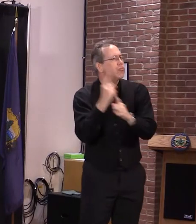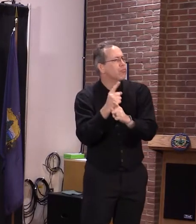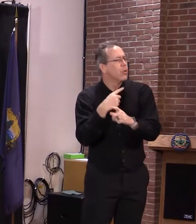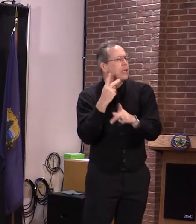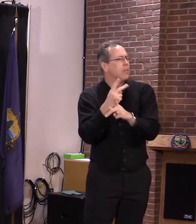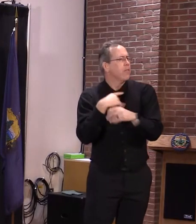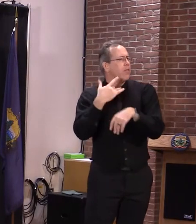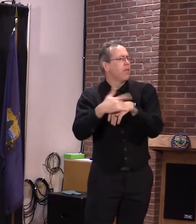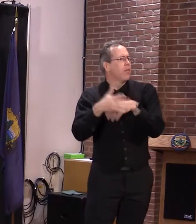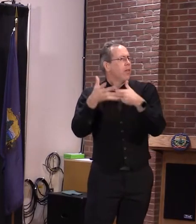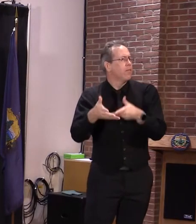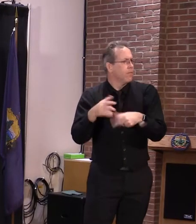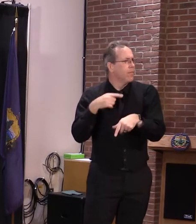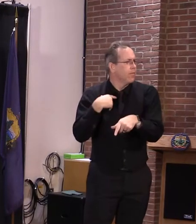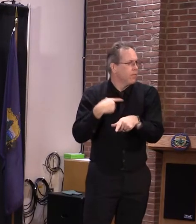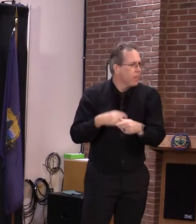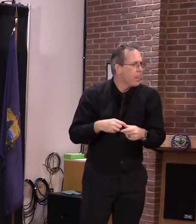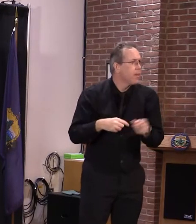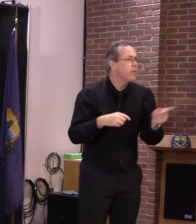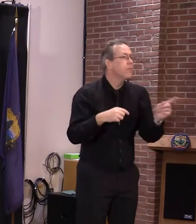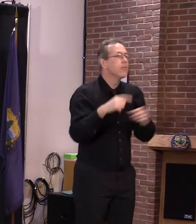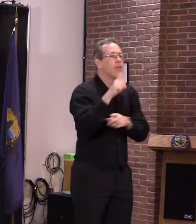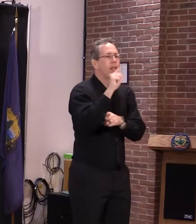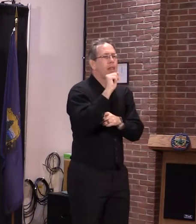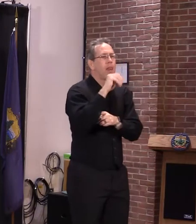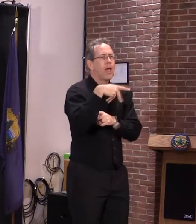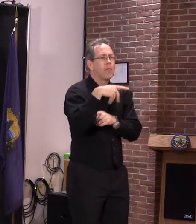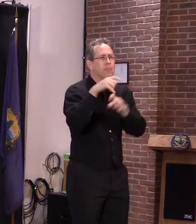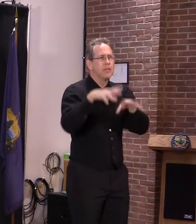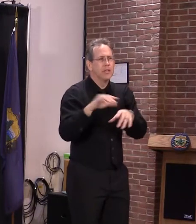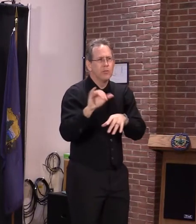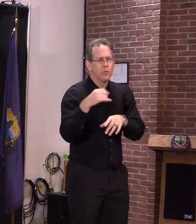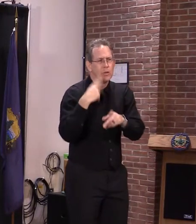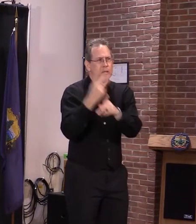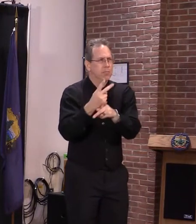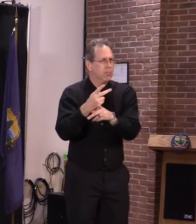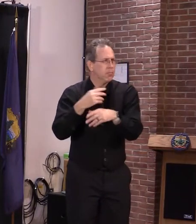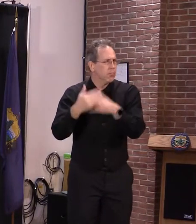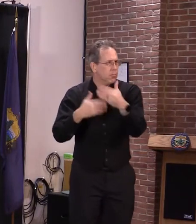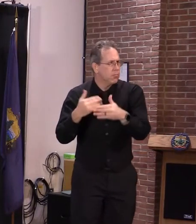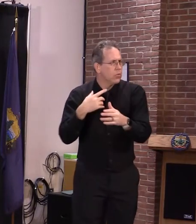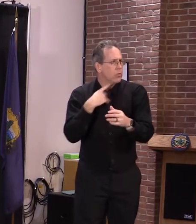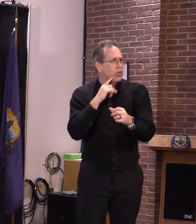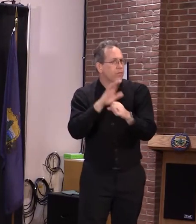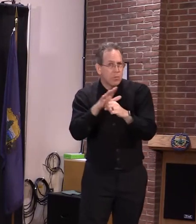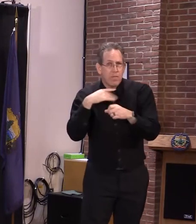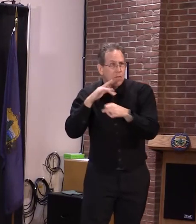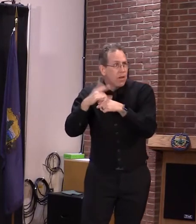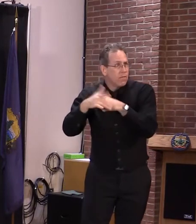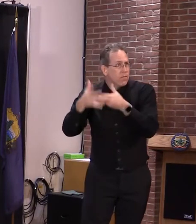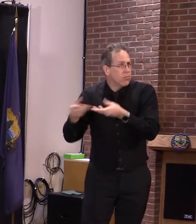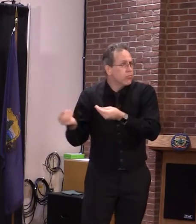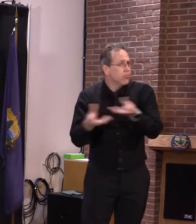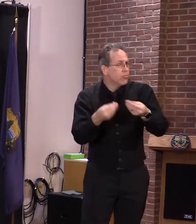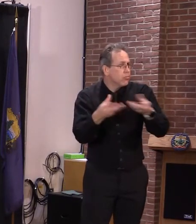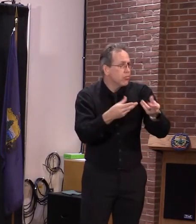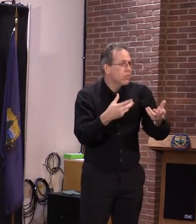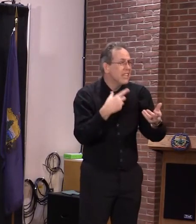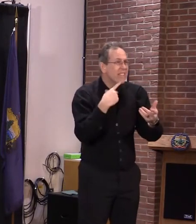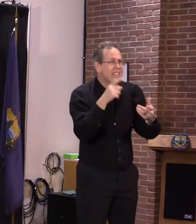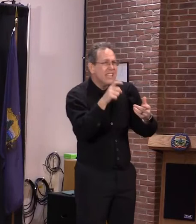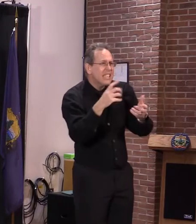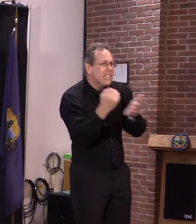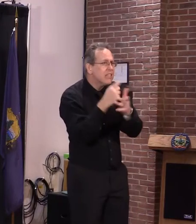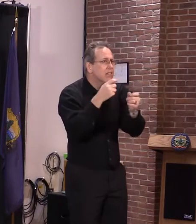have access to LAMP testing as well, which, like PCR, is a confirmable test, but has the advantage of giving immediate results.